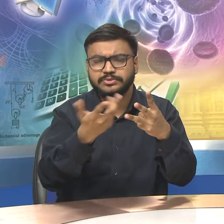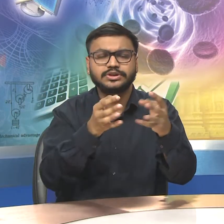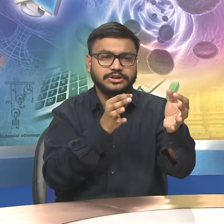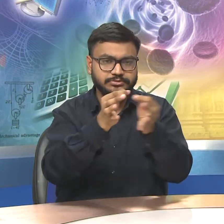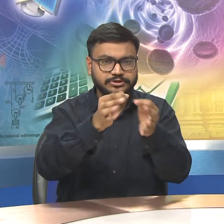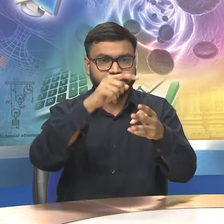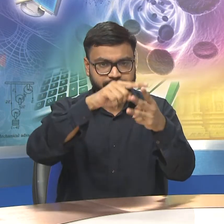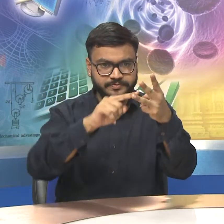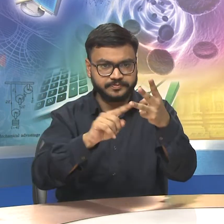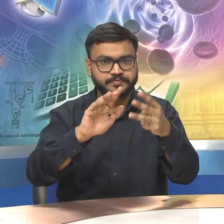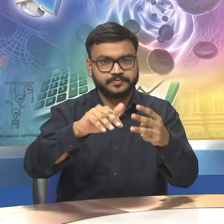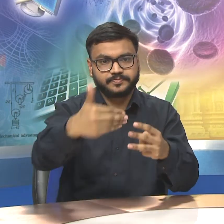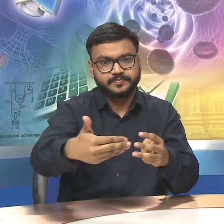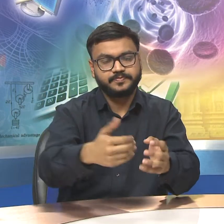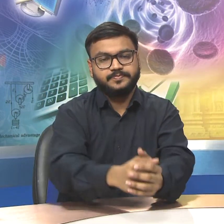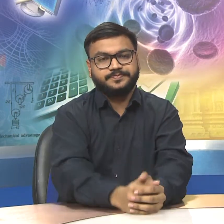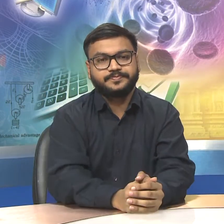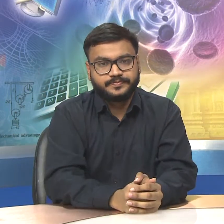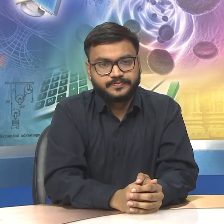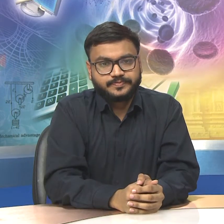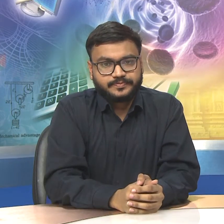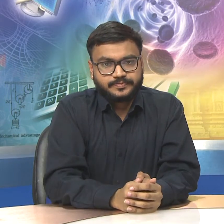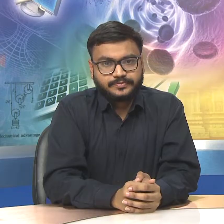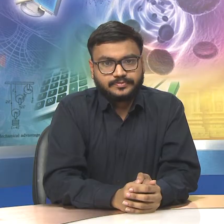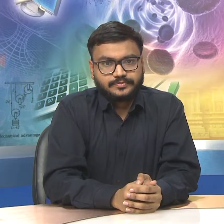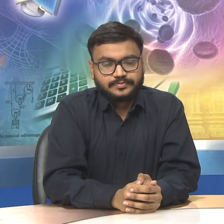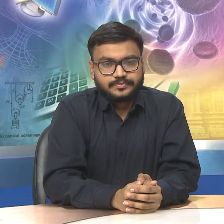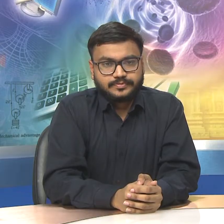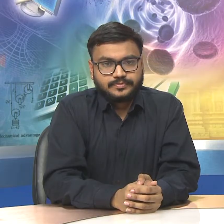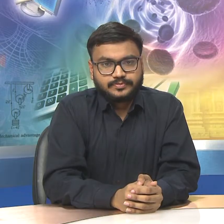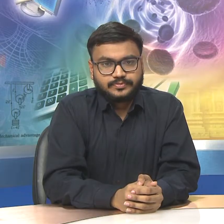All signs have three main components.